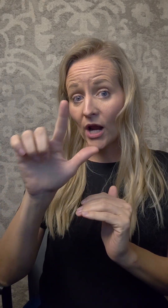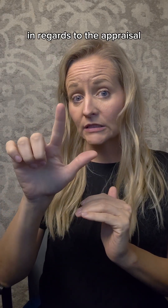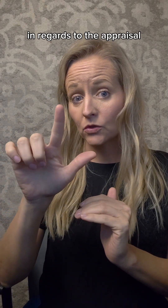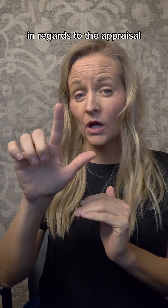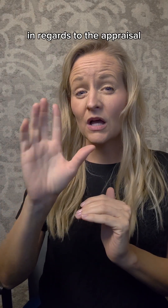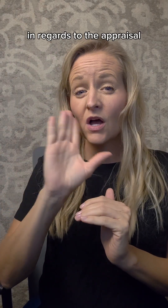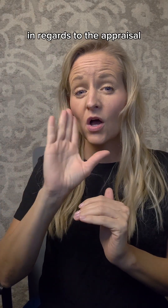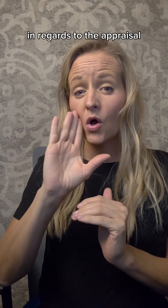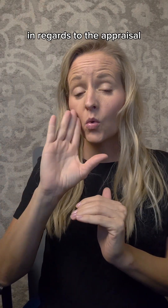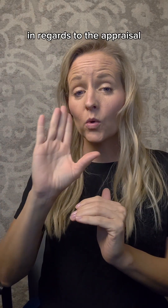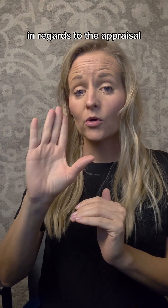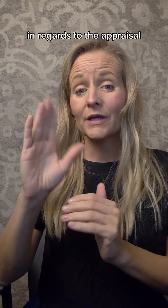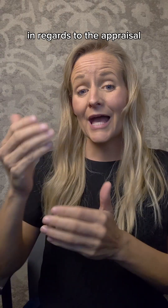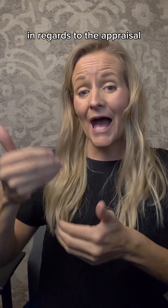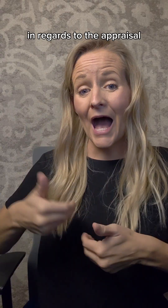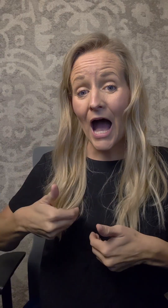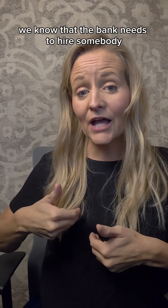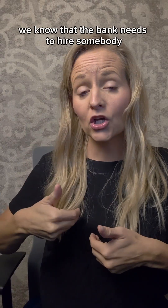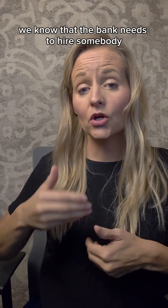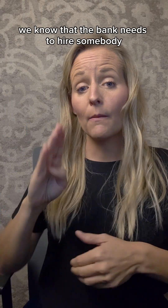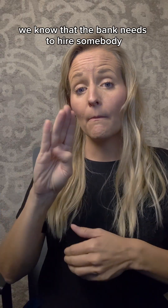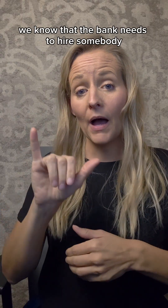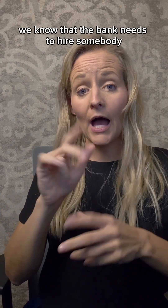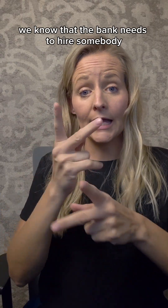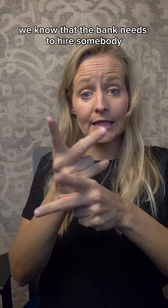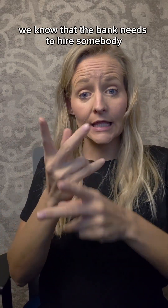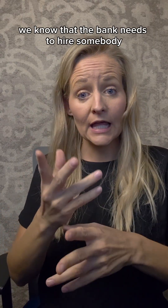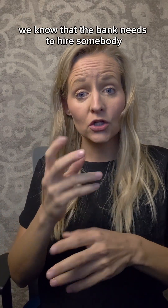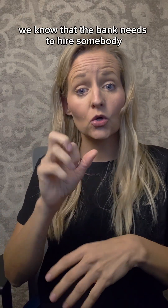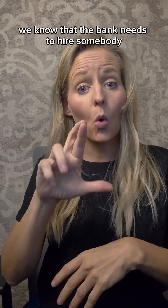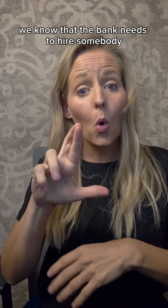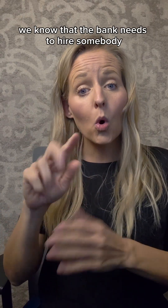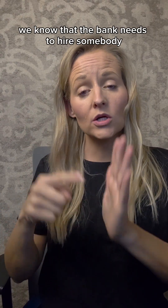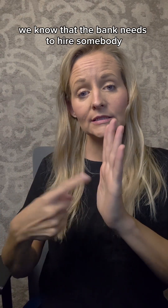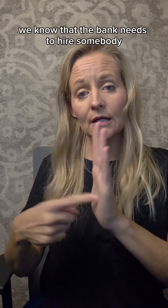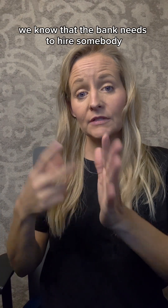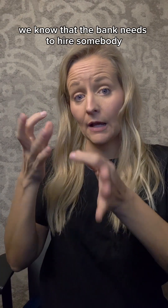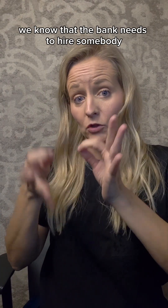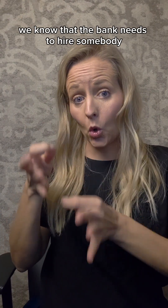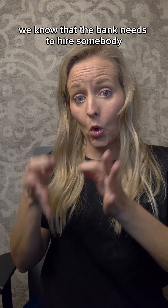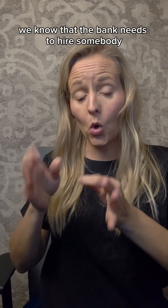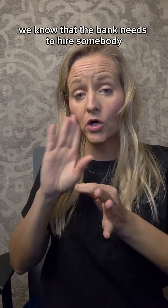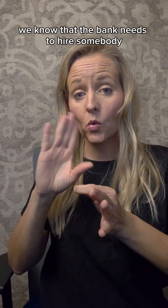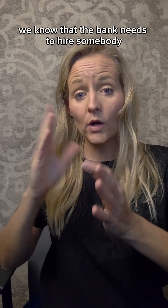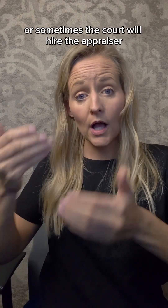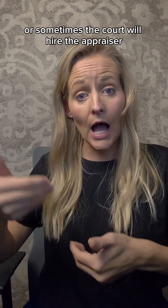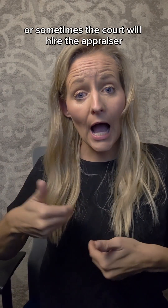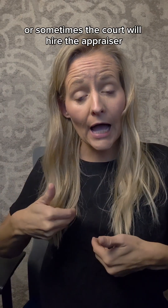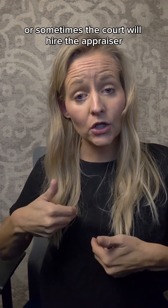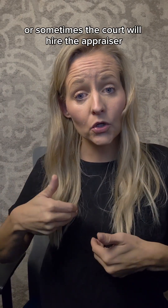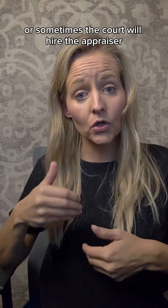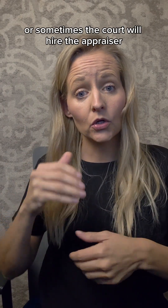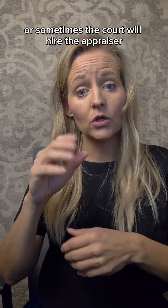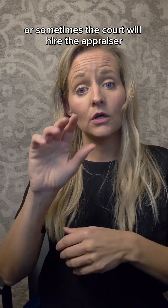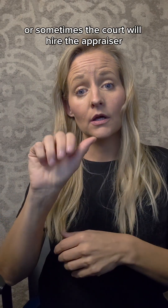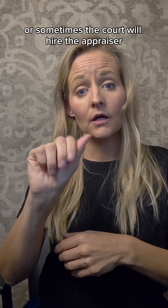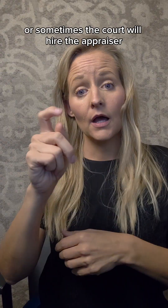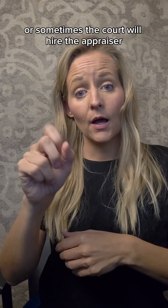In regards to the appraisal, we know that the bank needs to hire somebody, or sometimes the court will hire